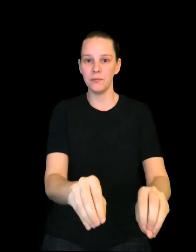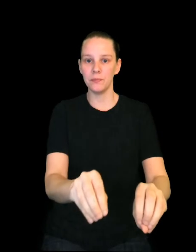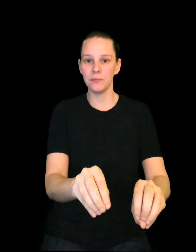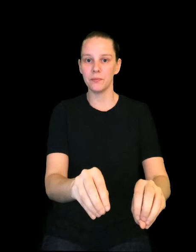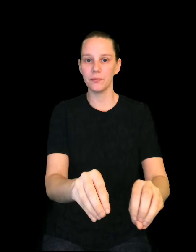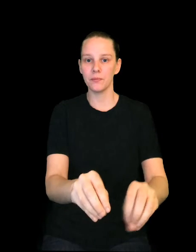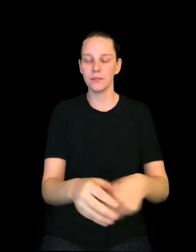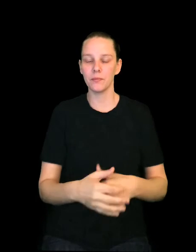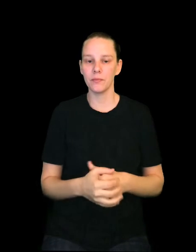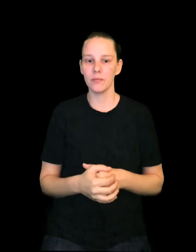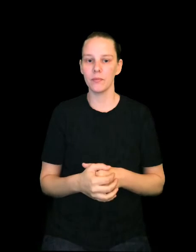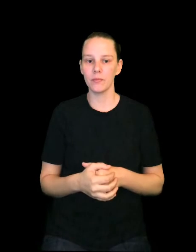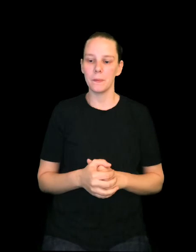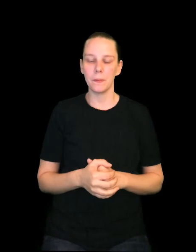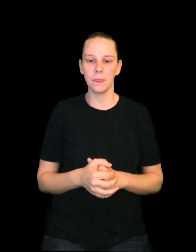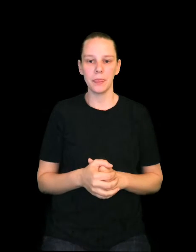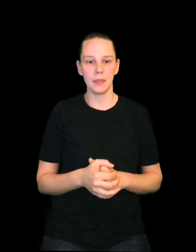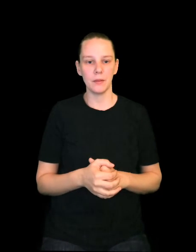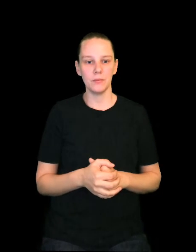ocean.